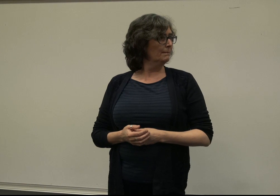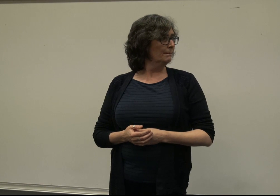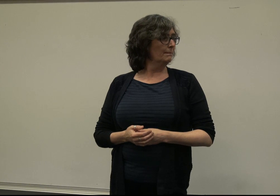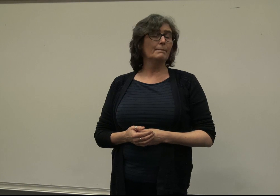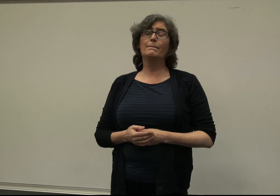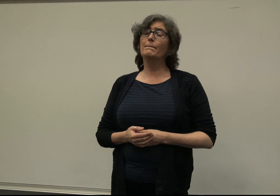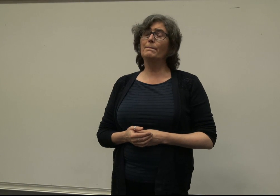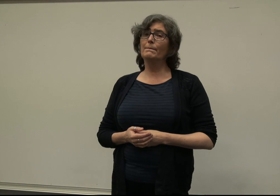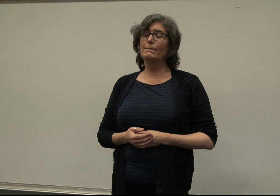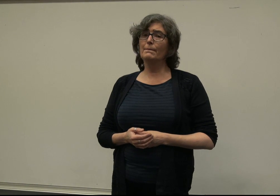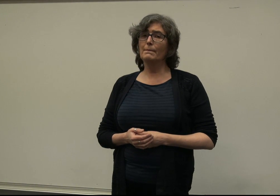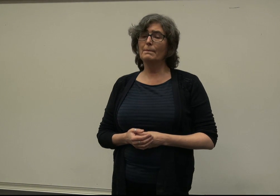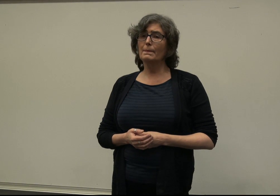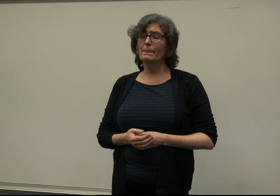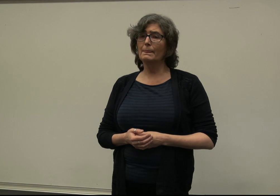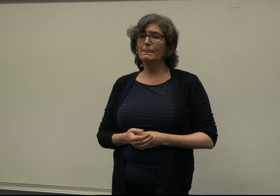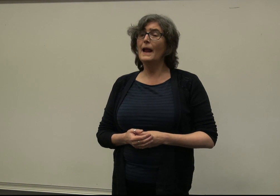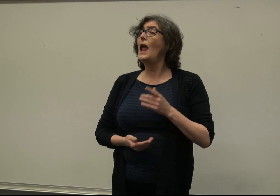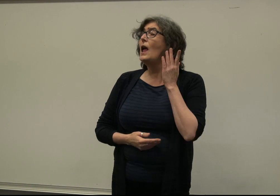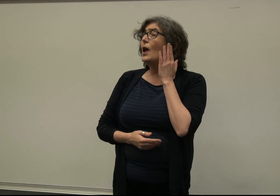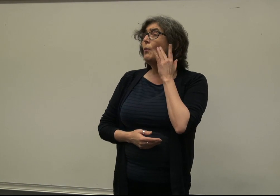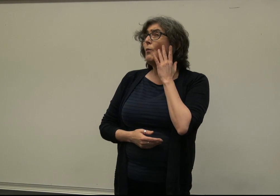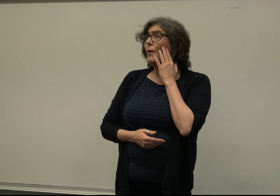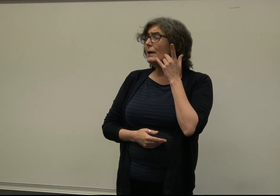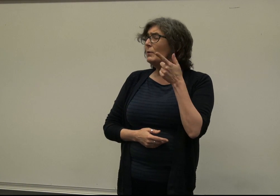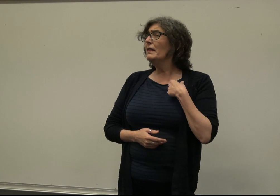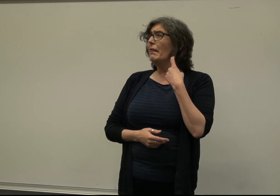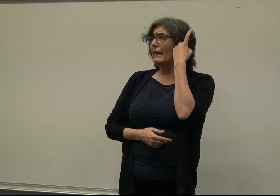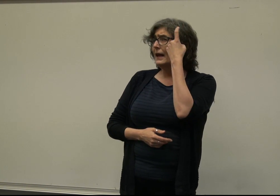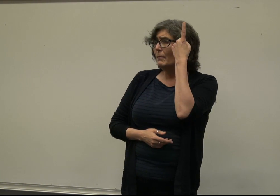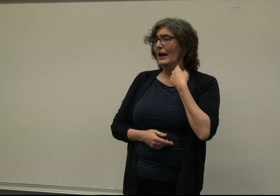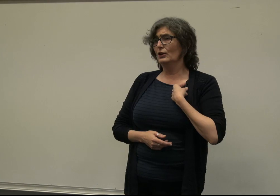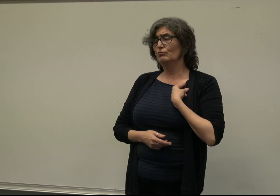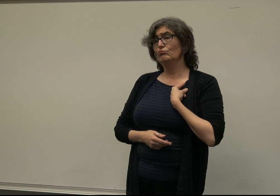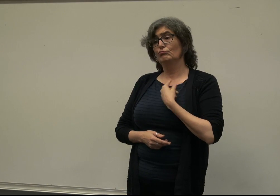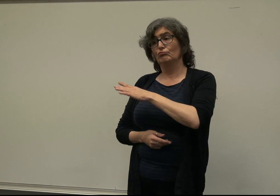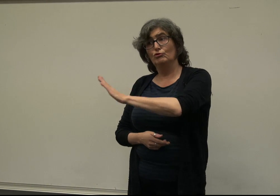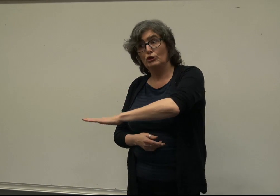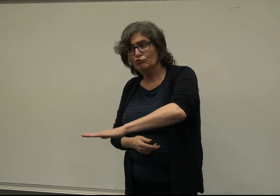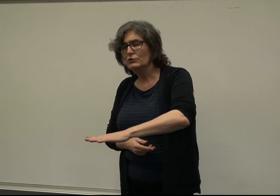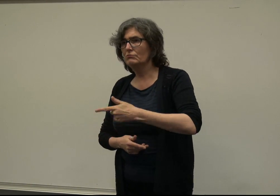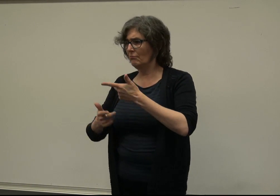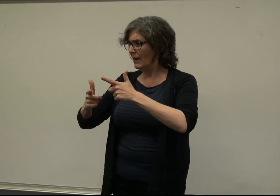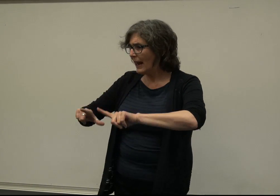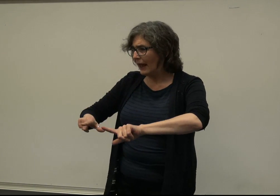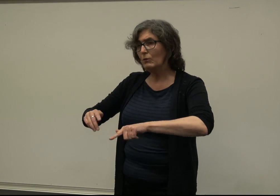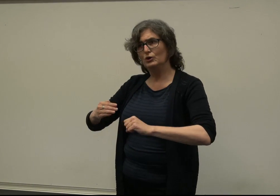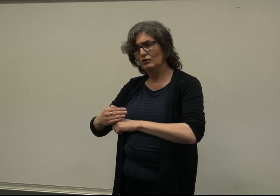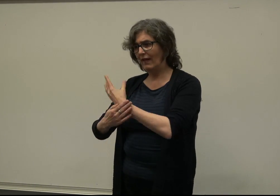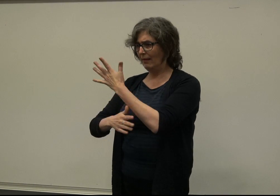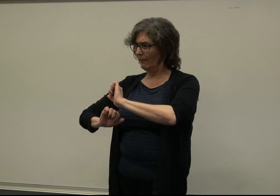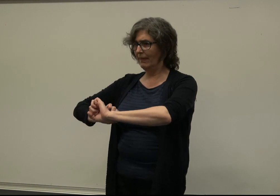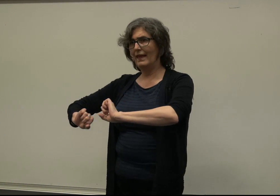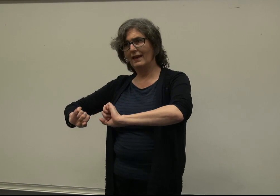When we look at the way language develops in monolingual children or in bilingual children, we find many